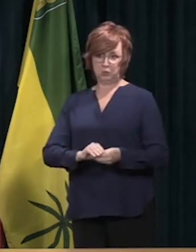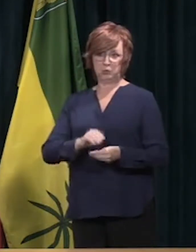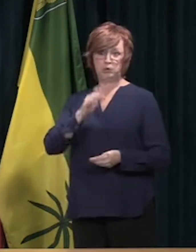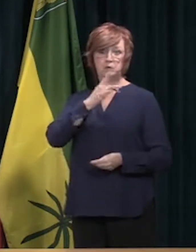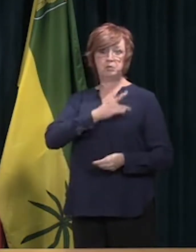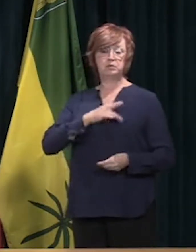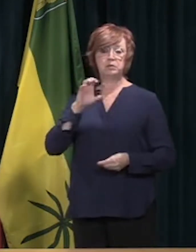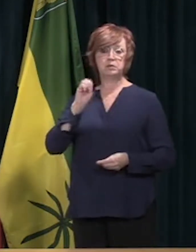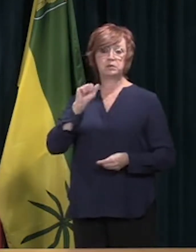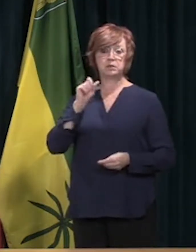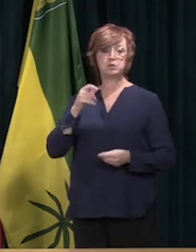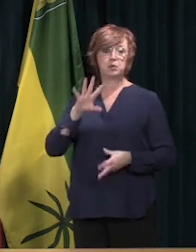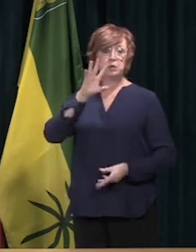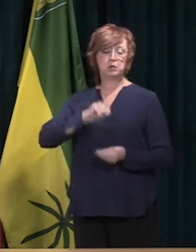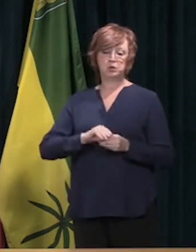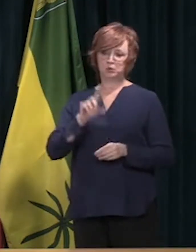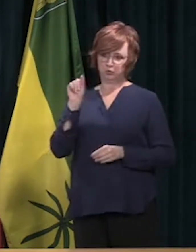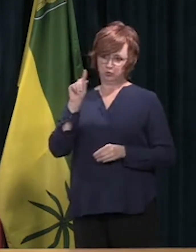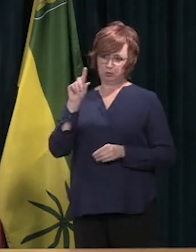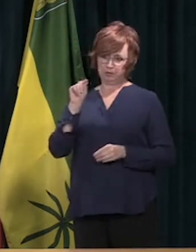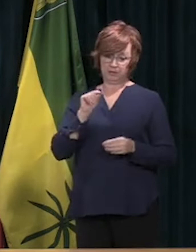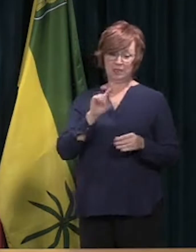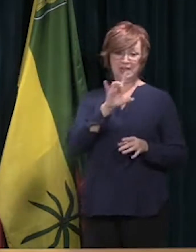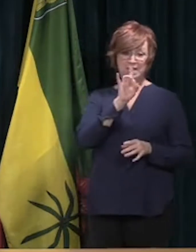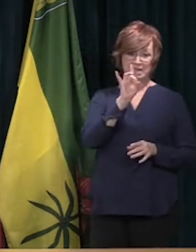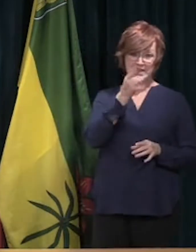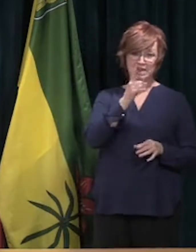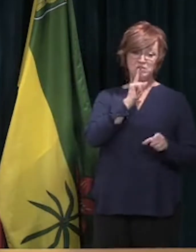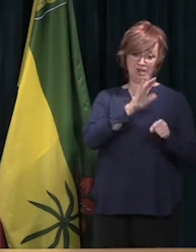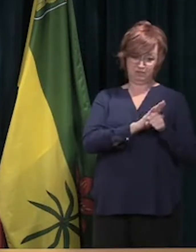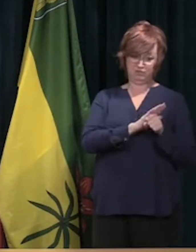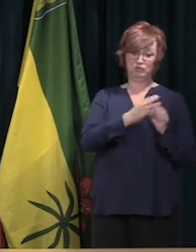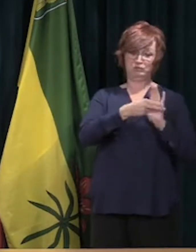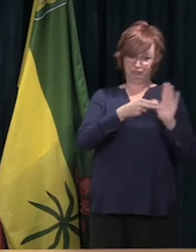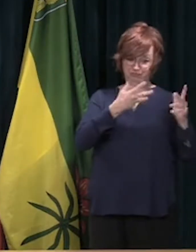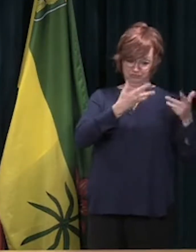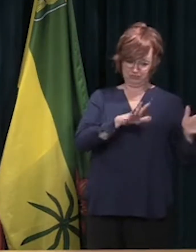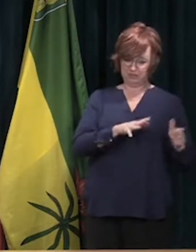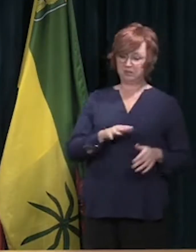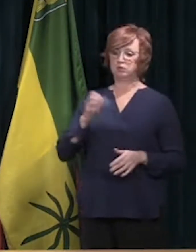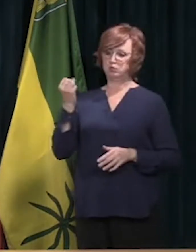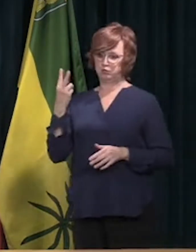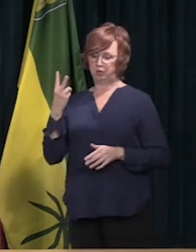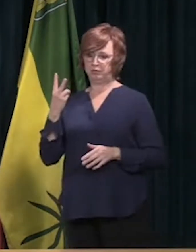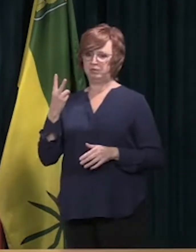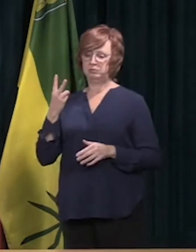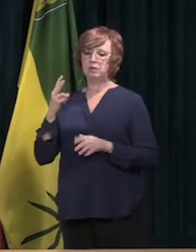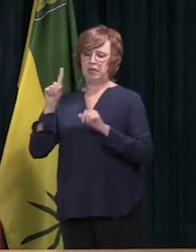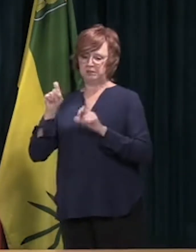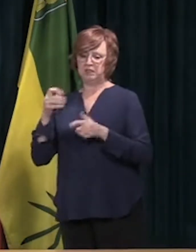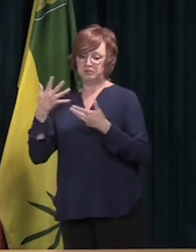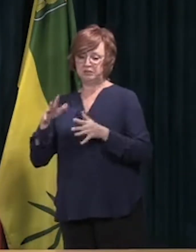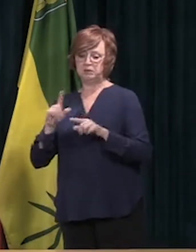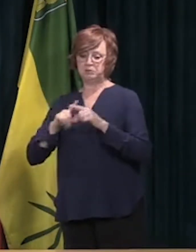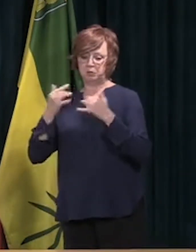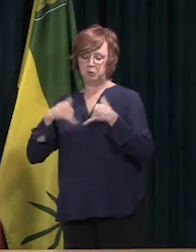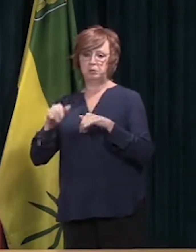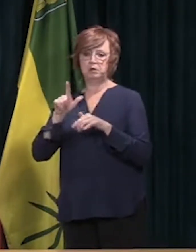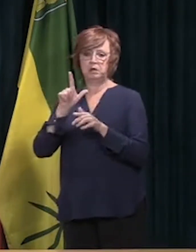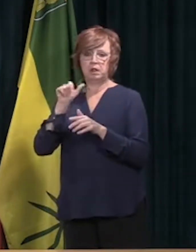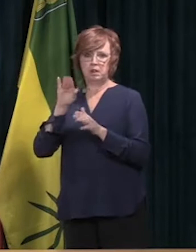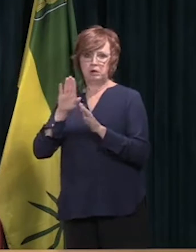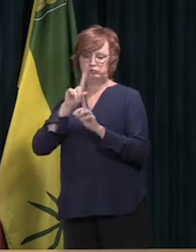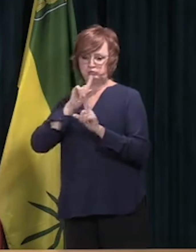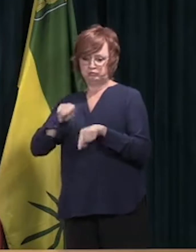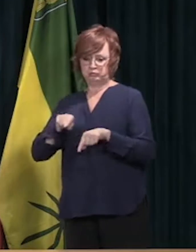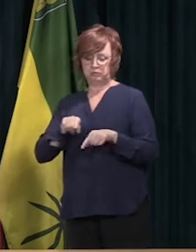in Saskatchewan. 8 cases are confirmed and 12 are presumptive. 6 cases are in the Saskatoon area,